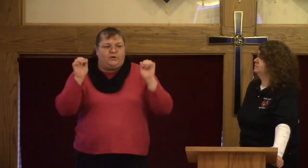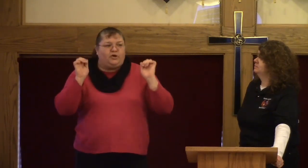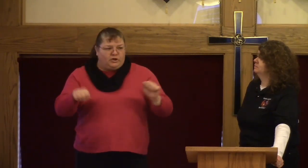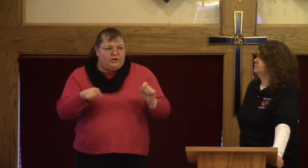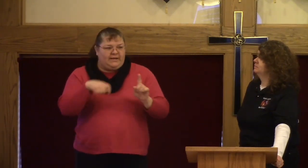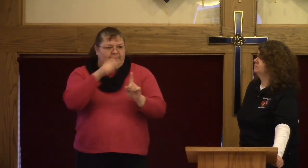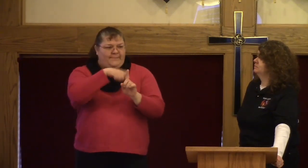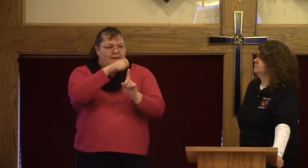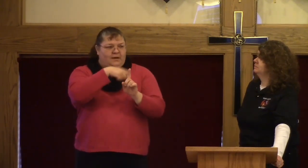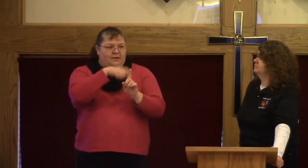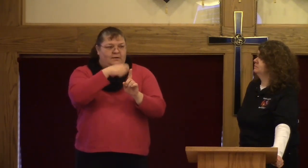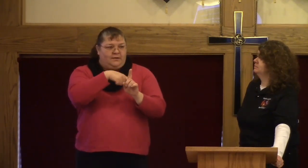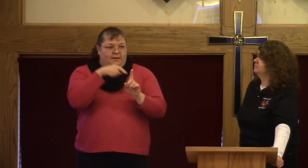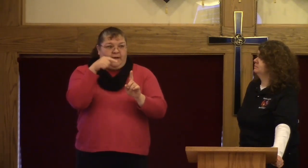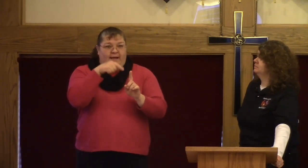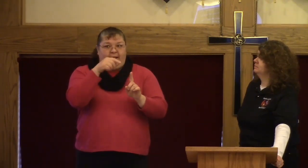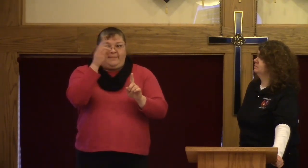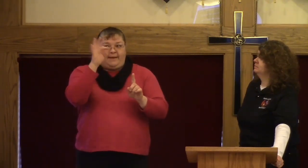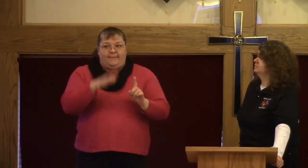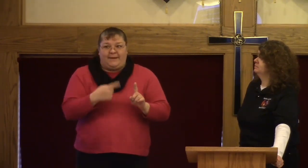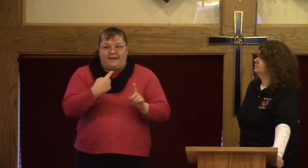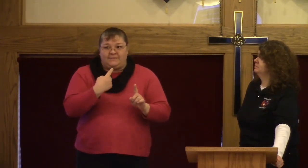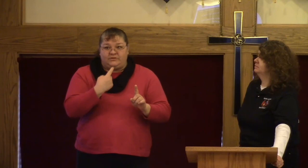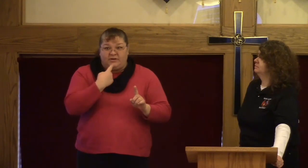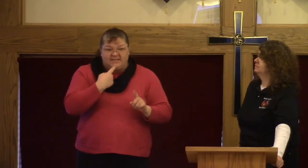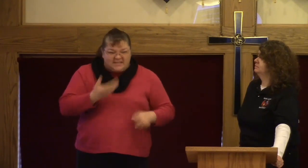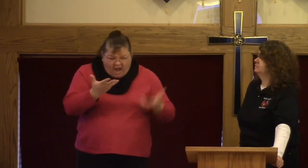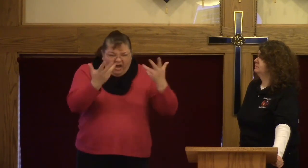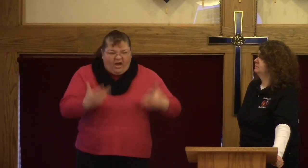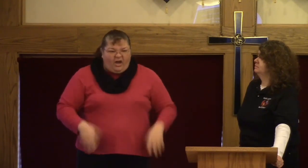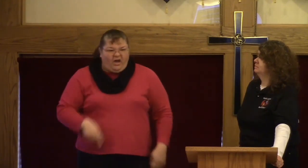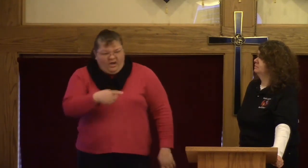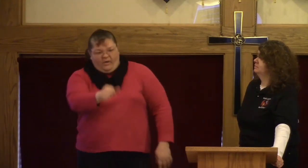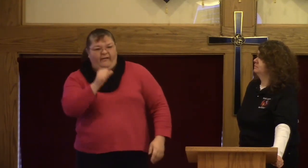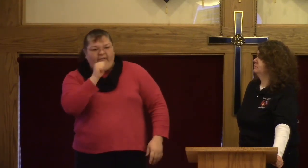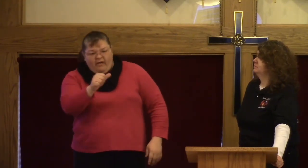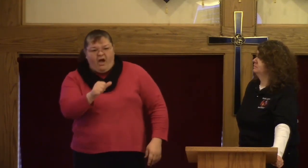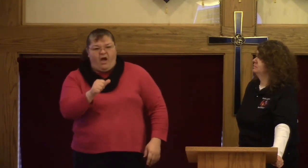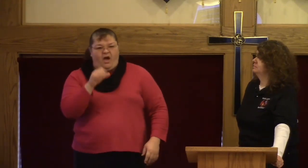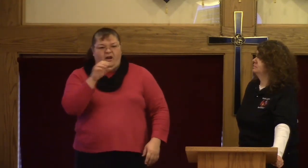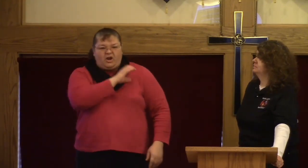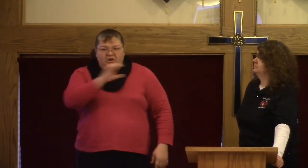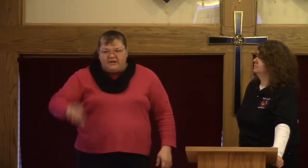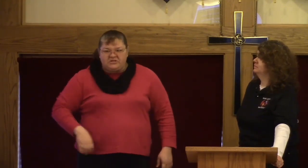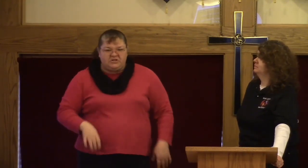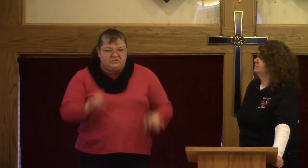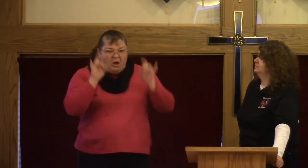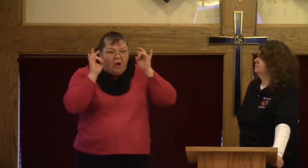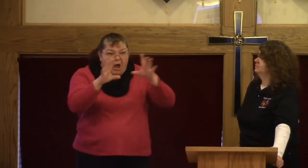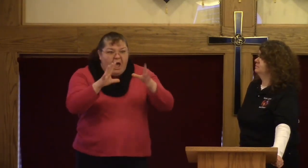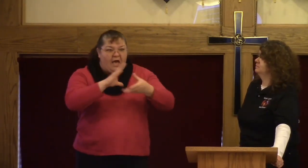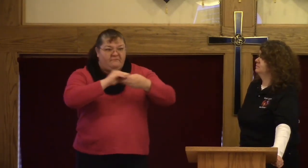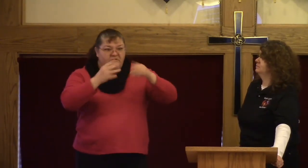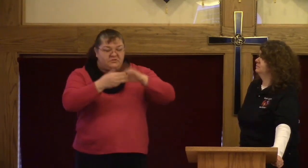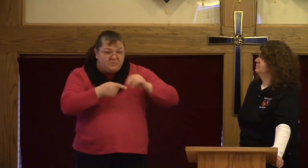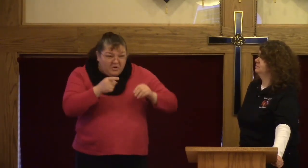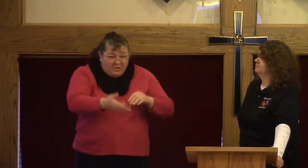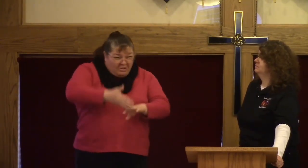many people could pick on him, that pastor. You're not Christian, you're awful,